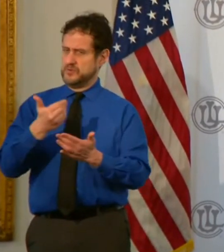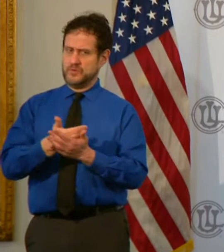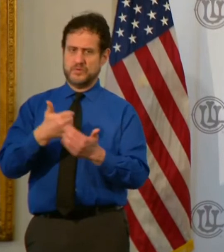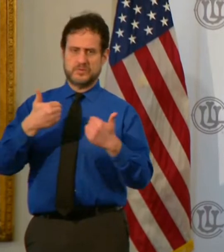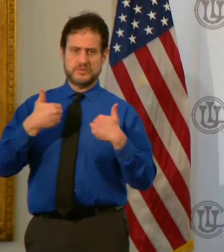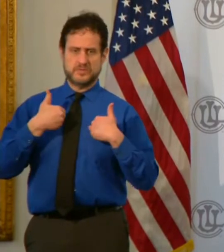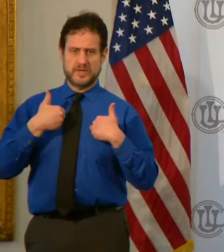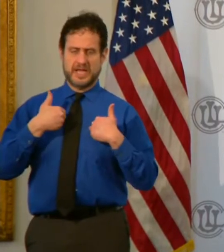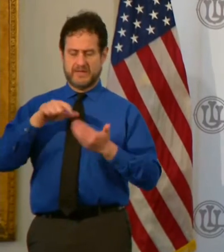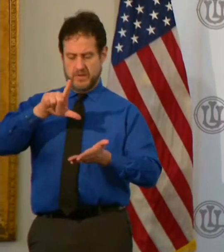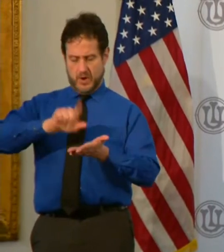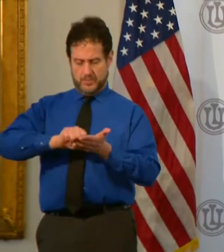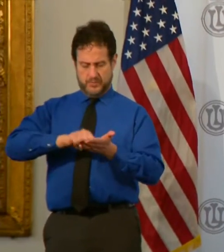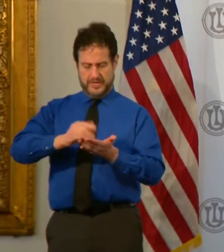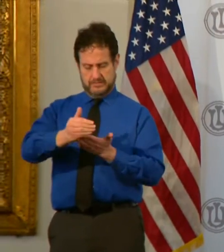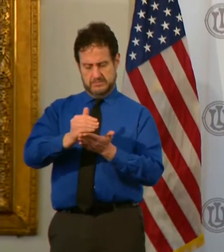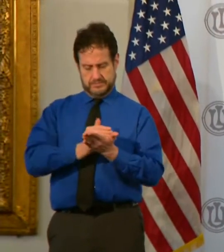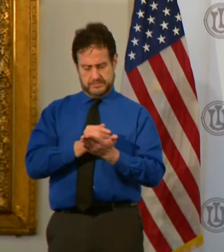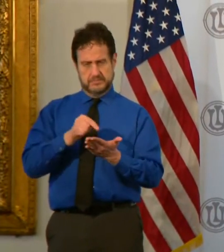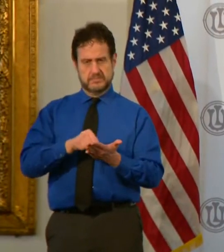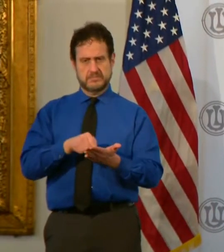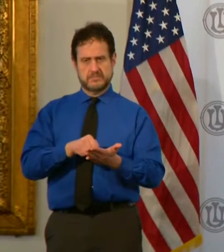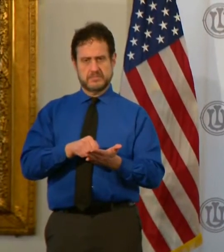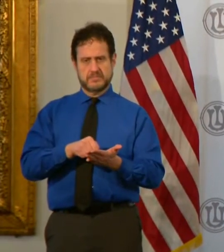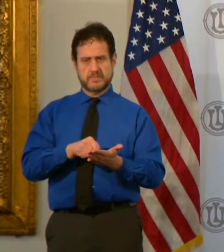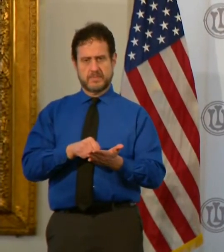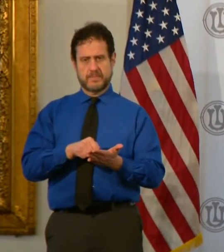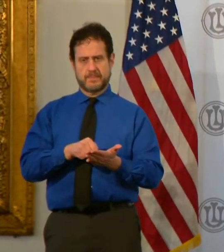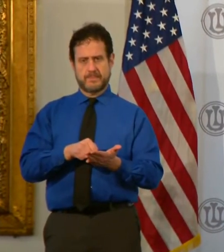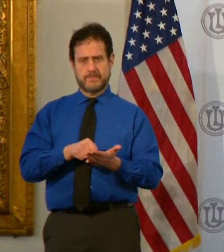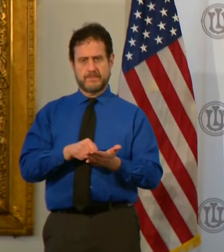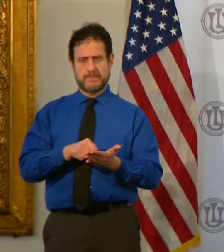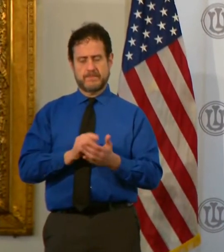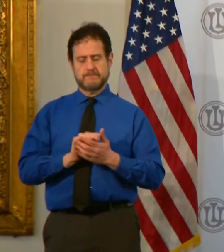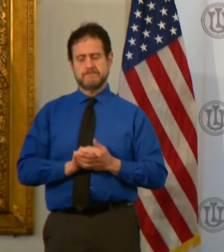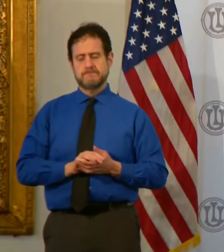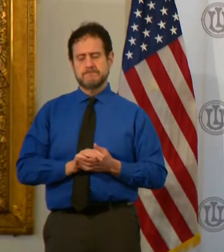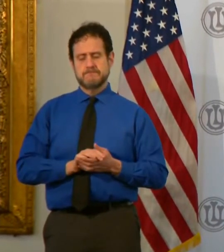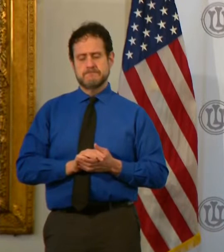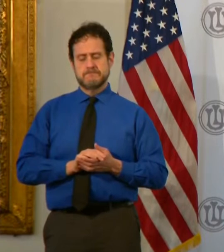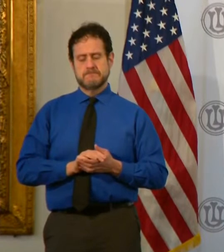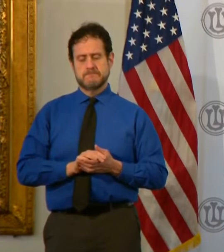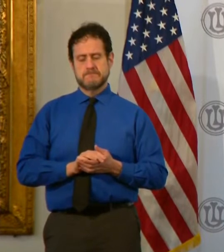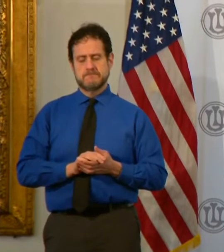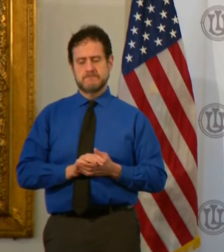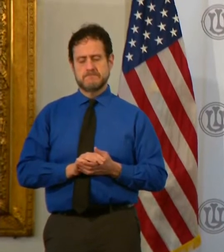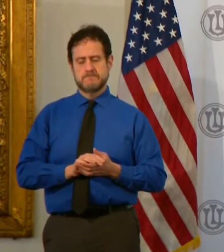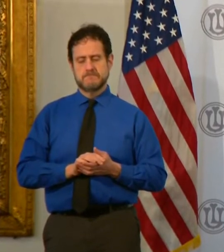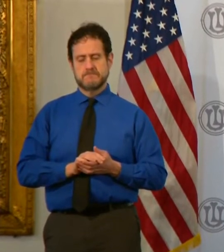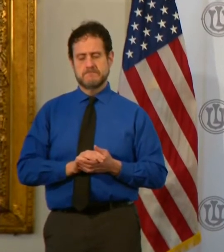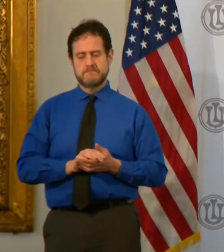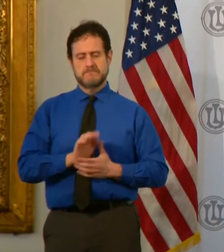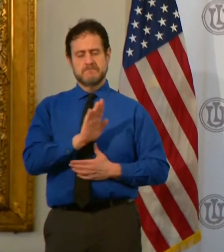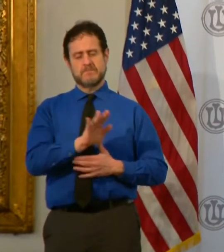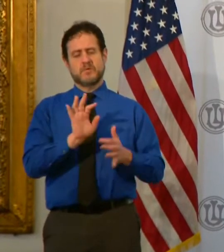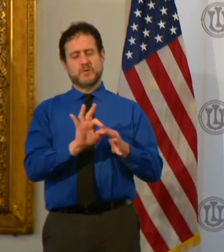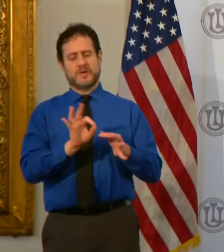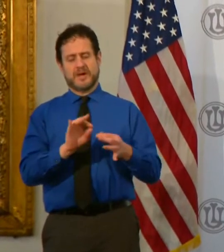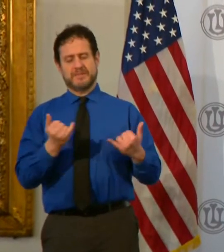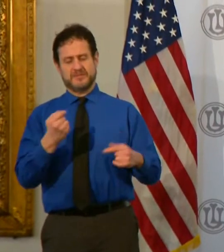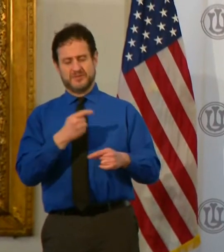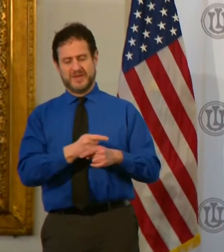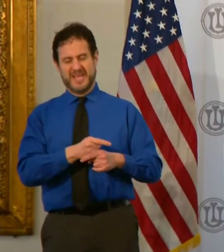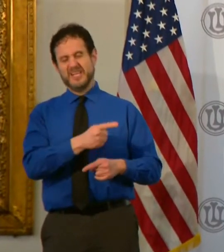a printout like this. Is this a bit of perhaps a PR, public